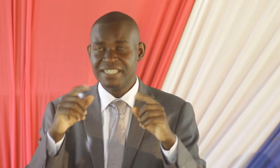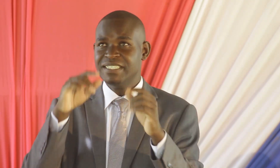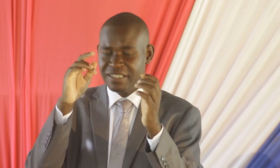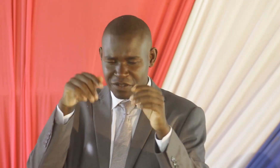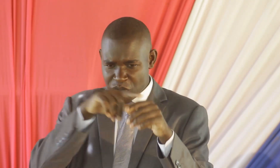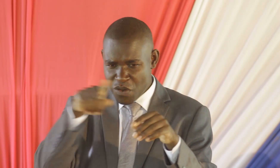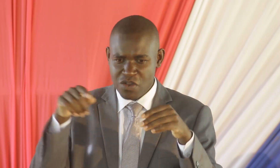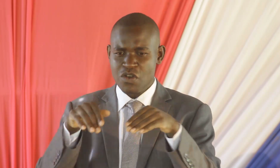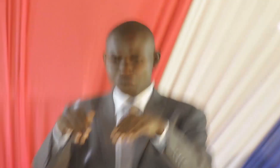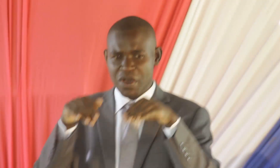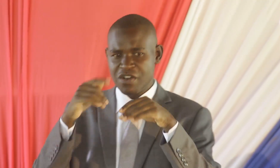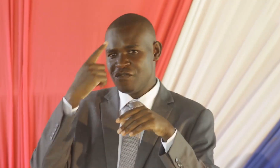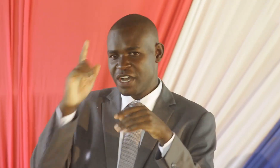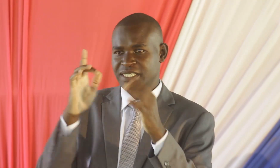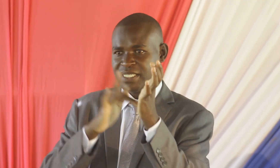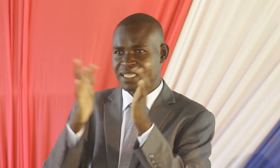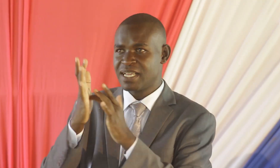disabled who have got no hope.